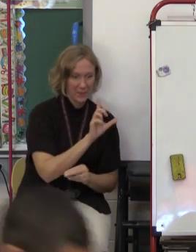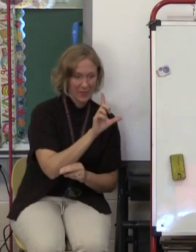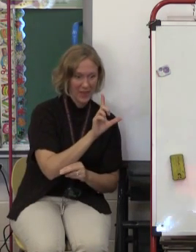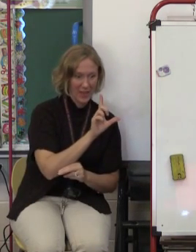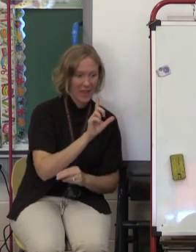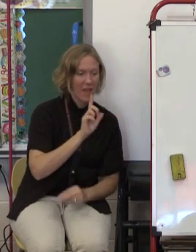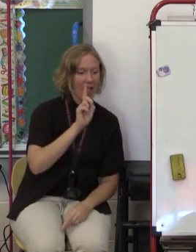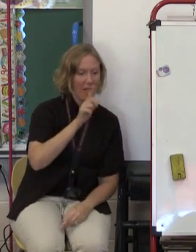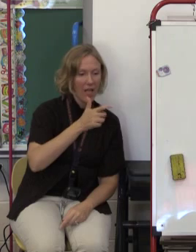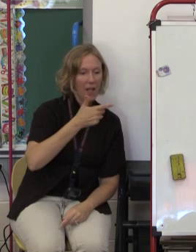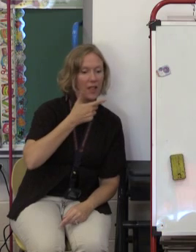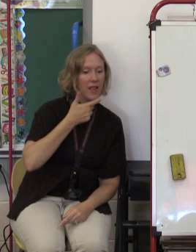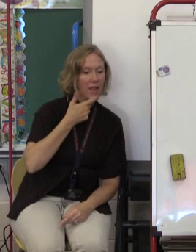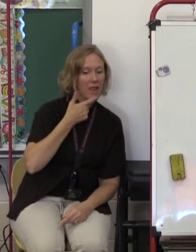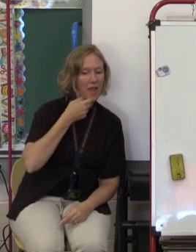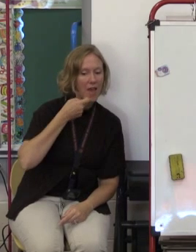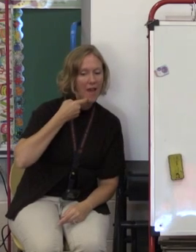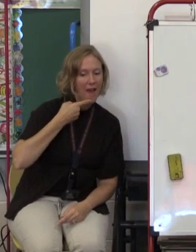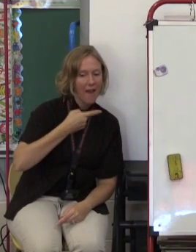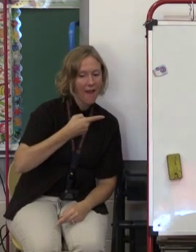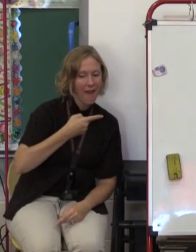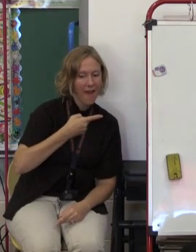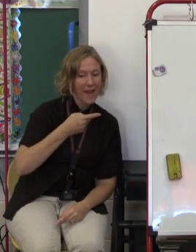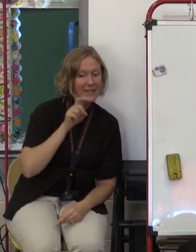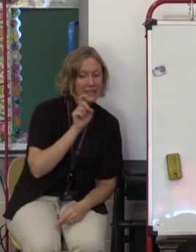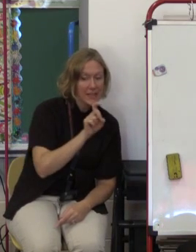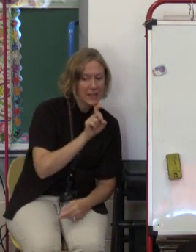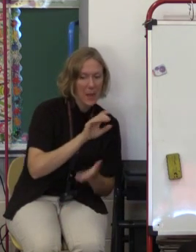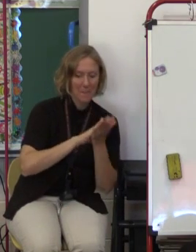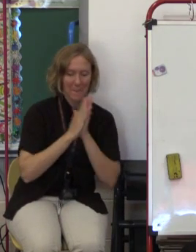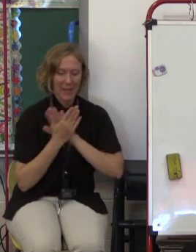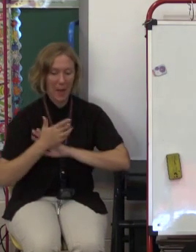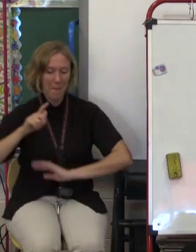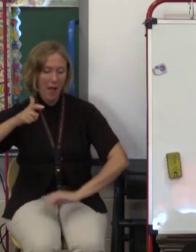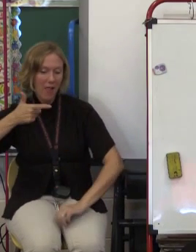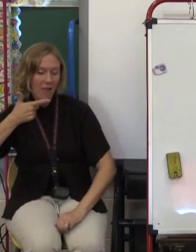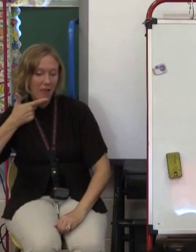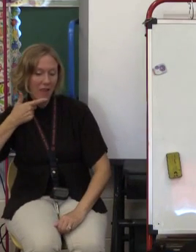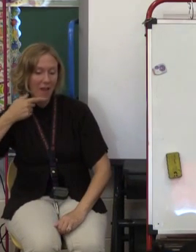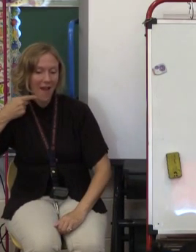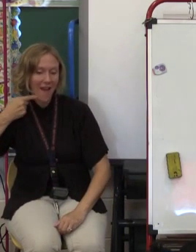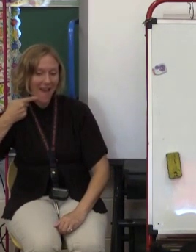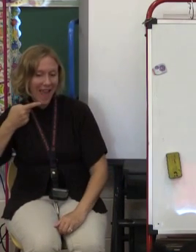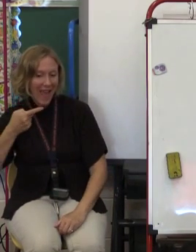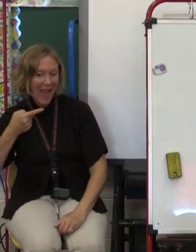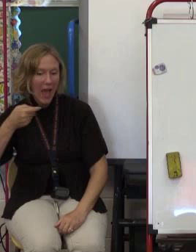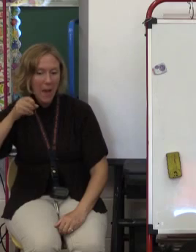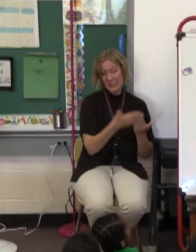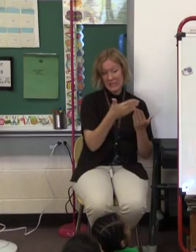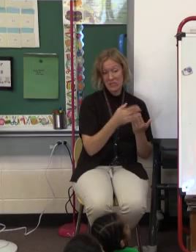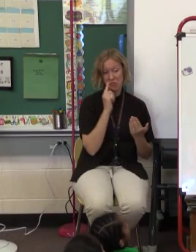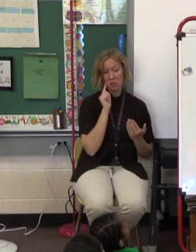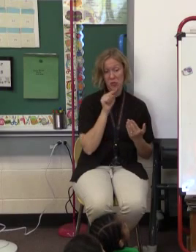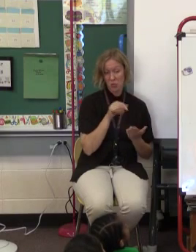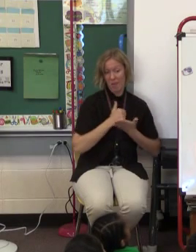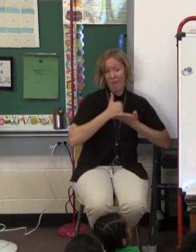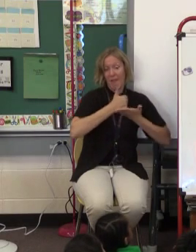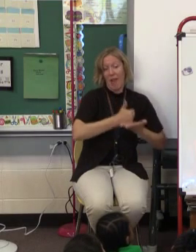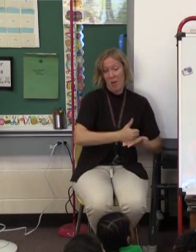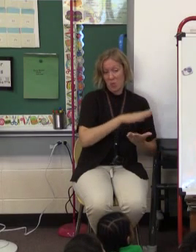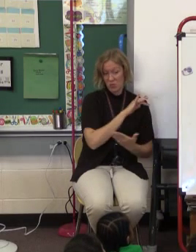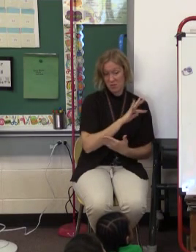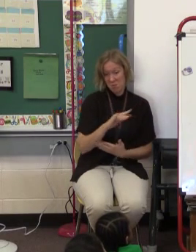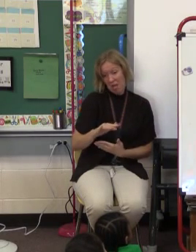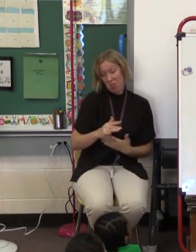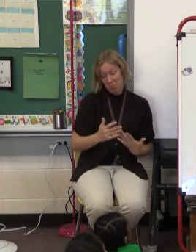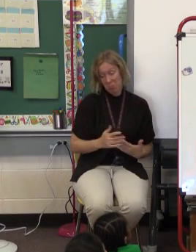lad to lap. So, l-ad to lap. All right, so